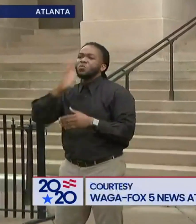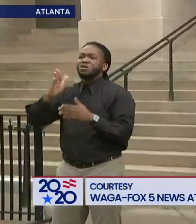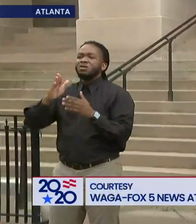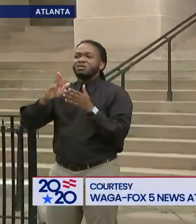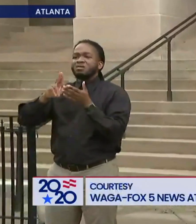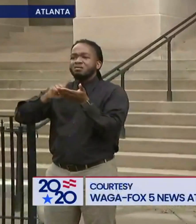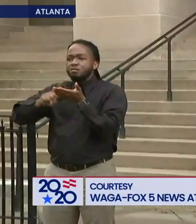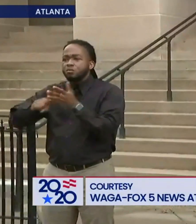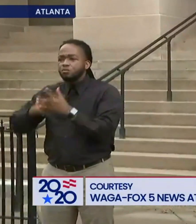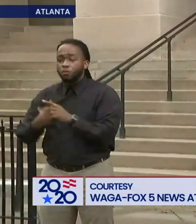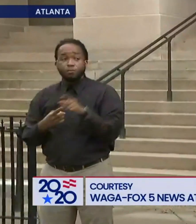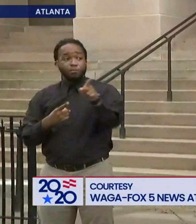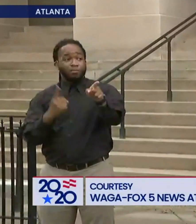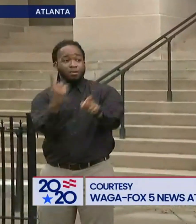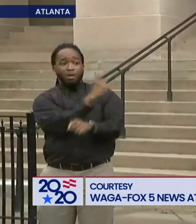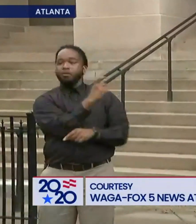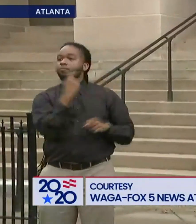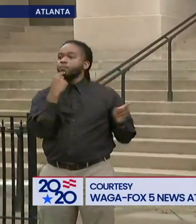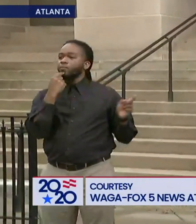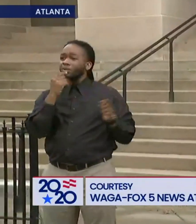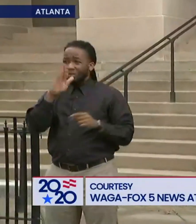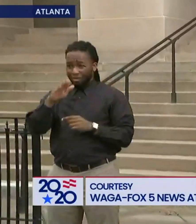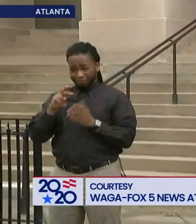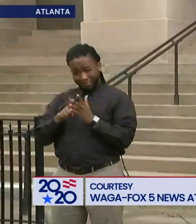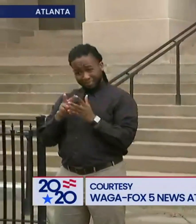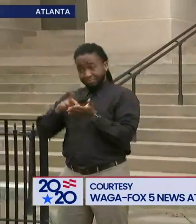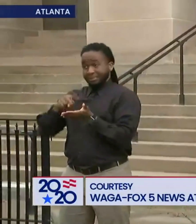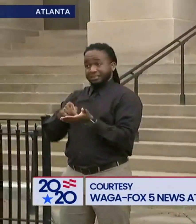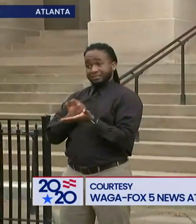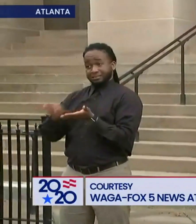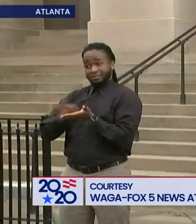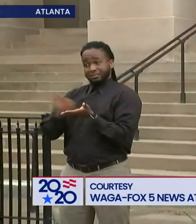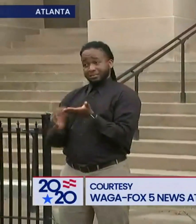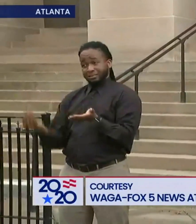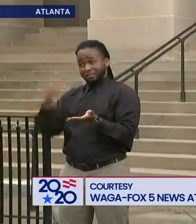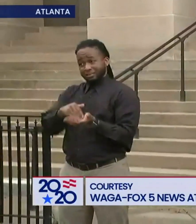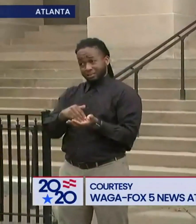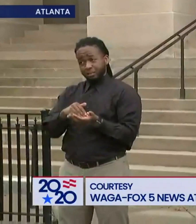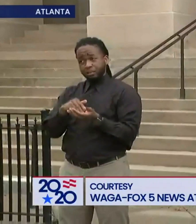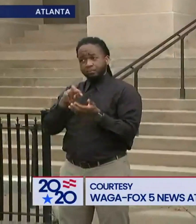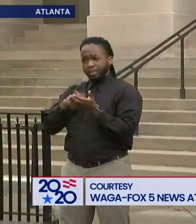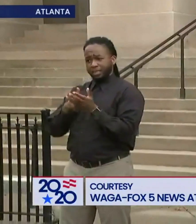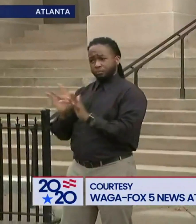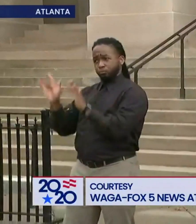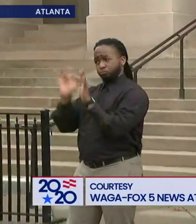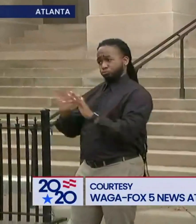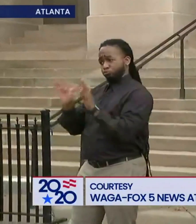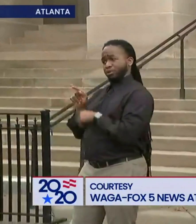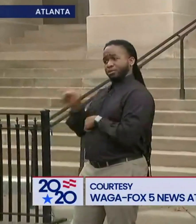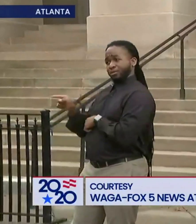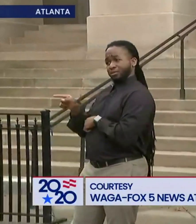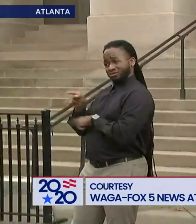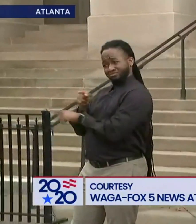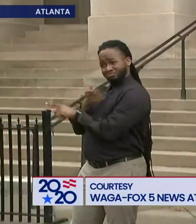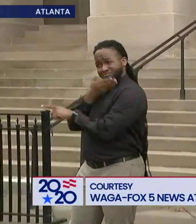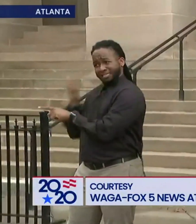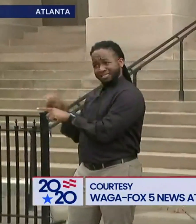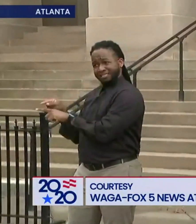be less accurate than a computer recount? I mean, humans make mistakes, and are you concerned about accuracy of a